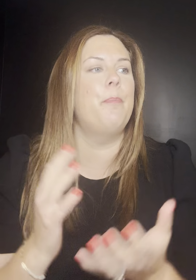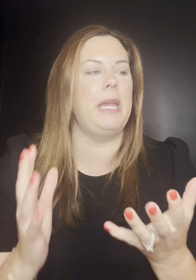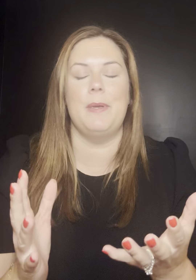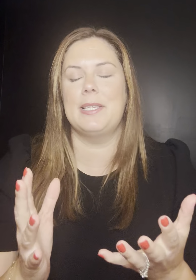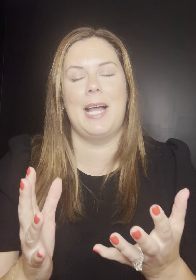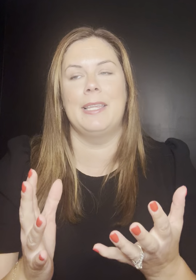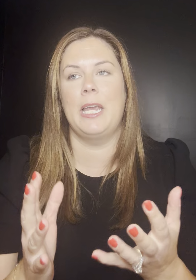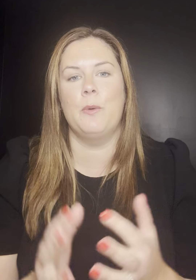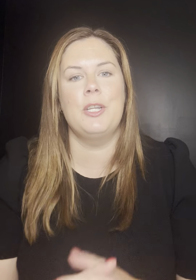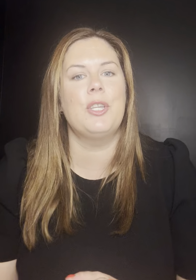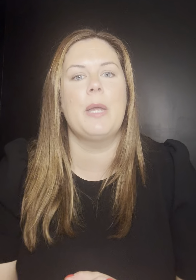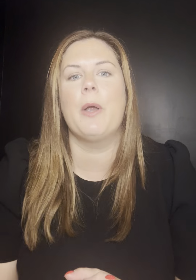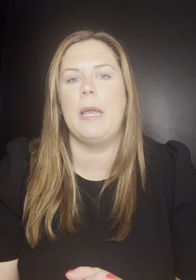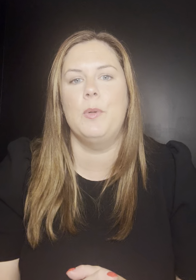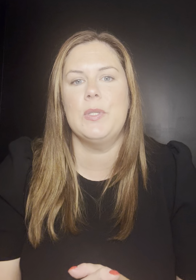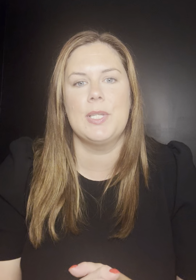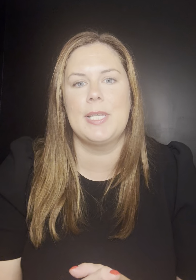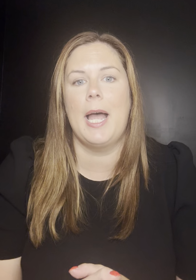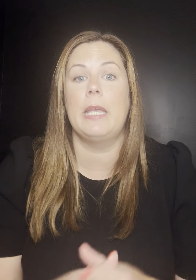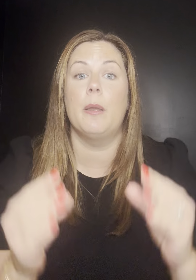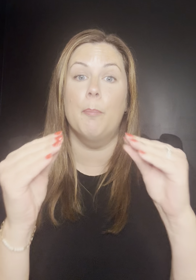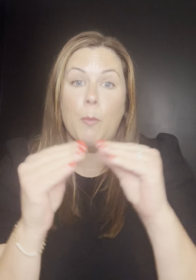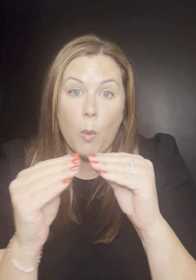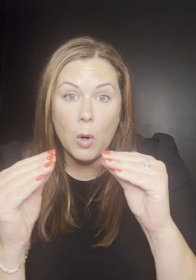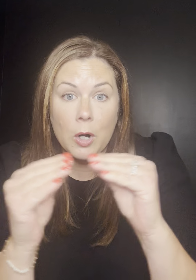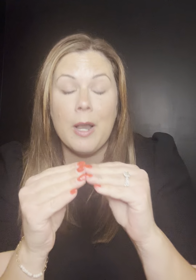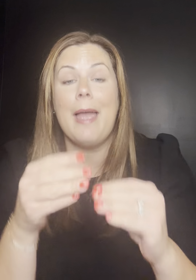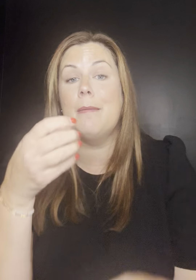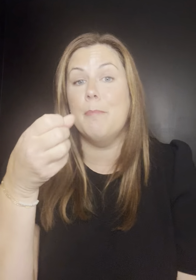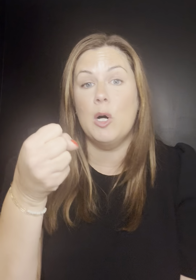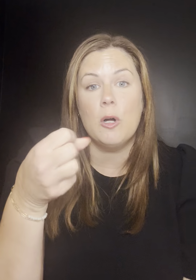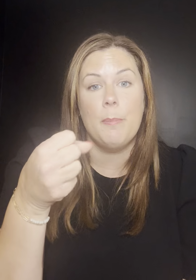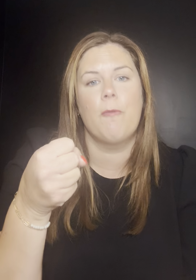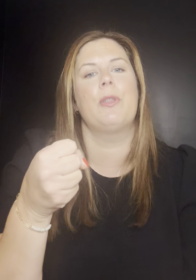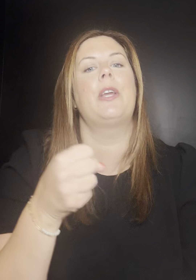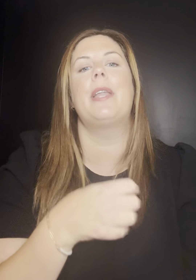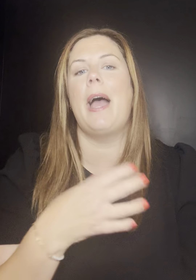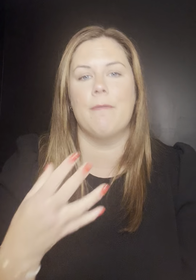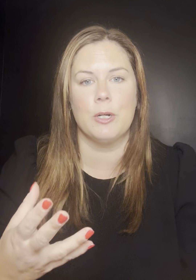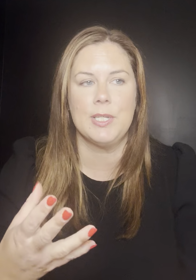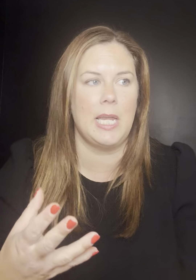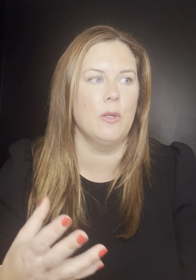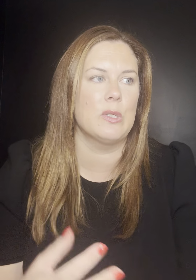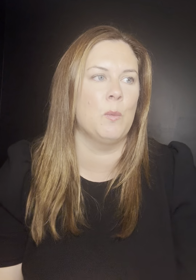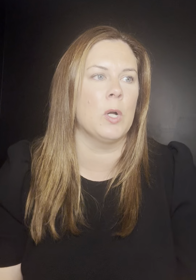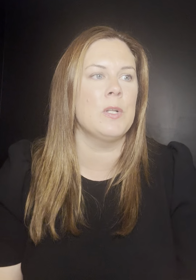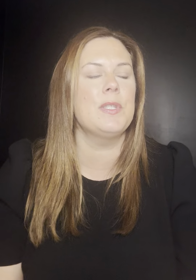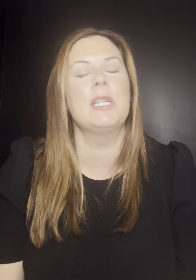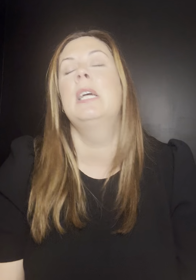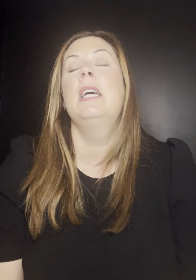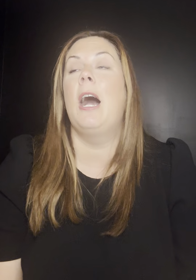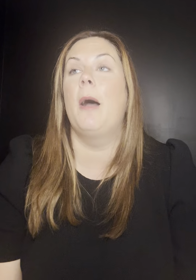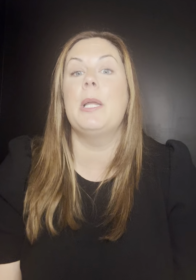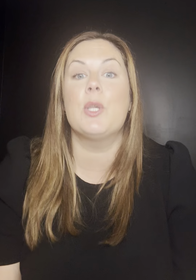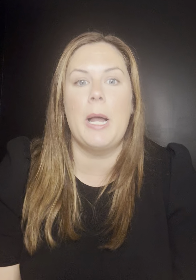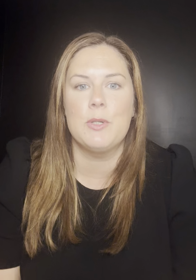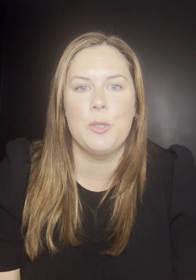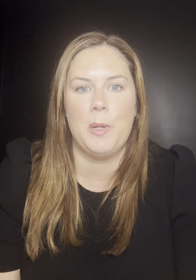baby sign language. They were able to sign more and milk before they could ever say those words. And so that was super